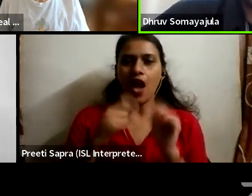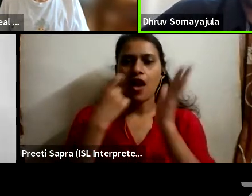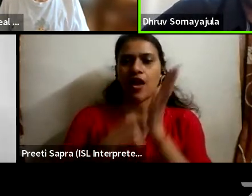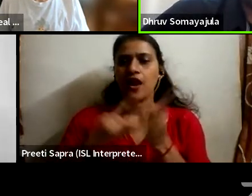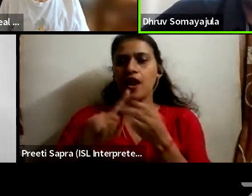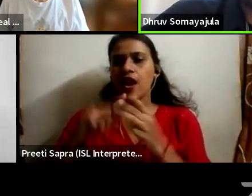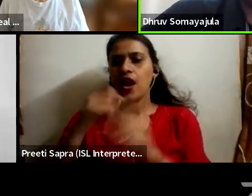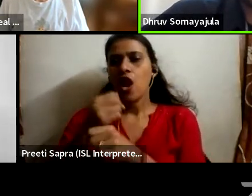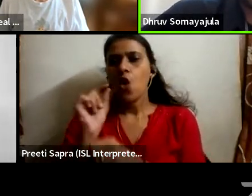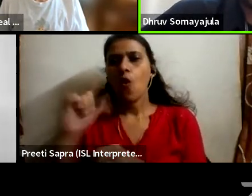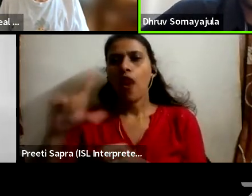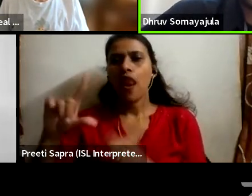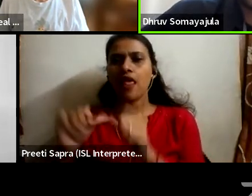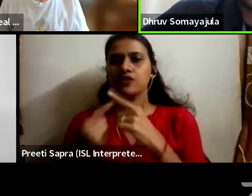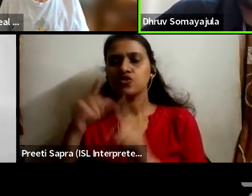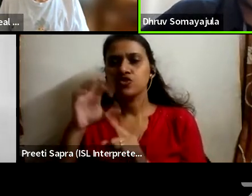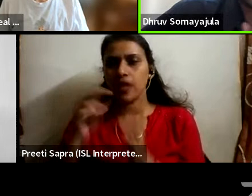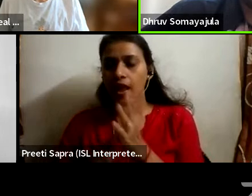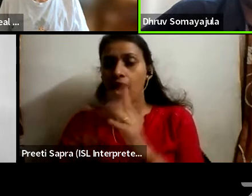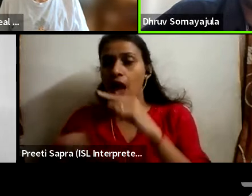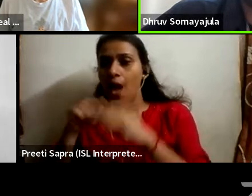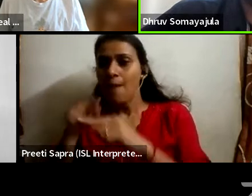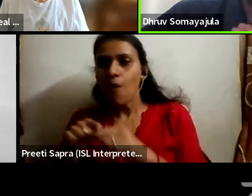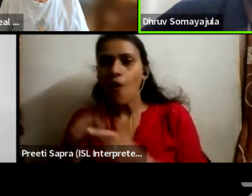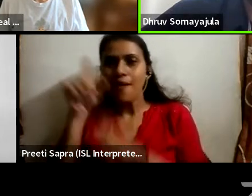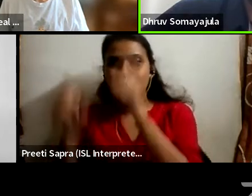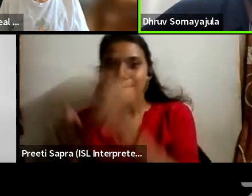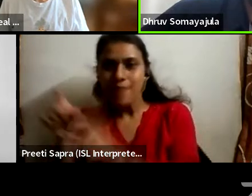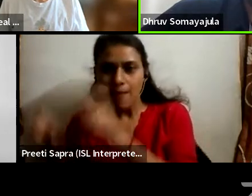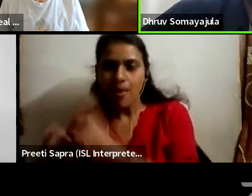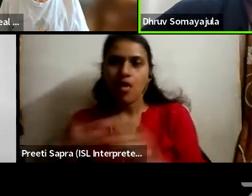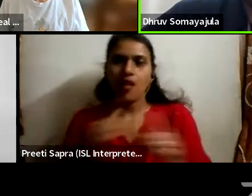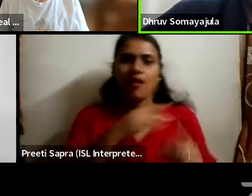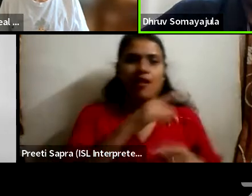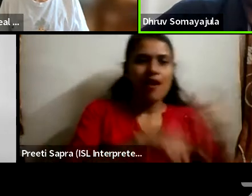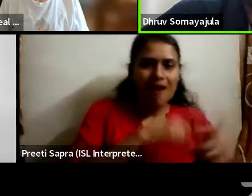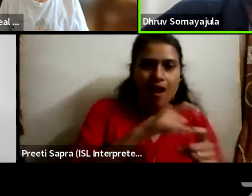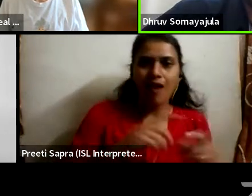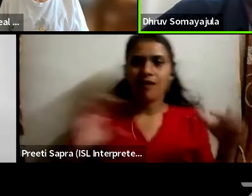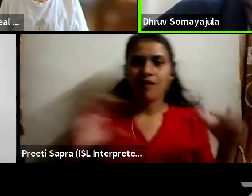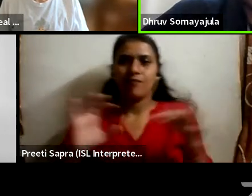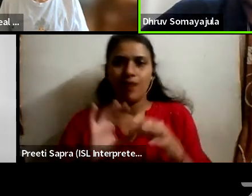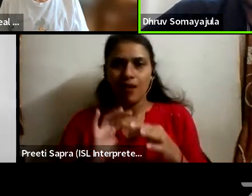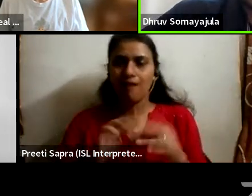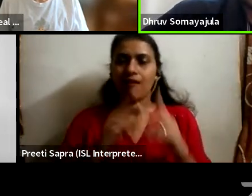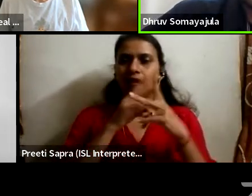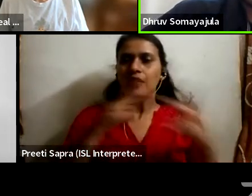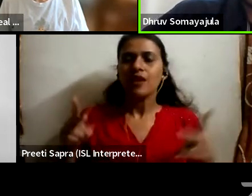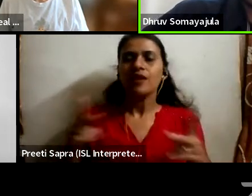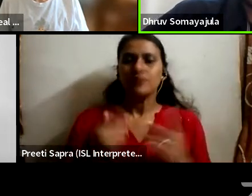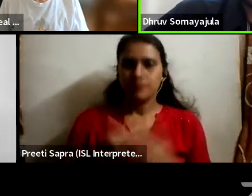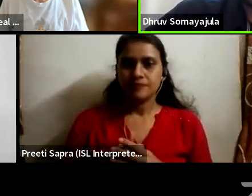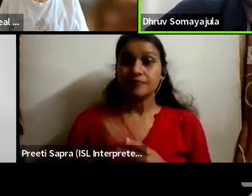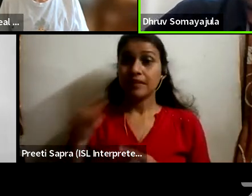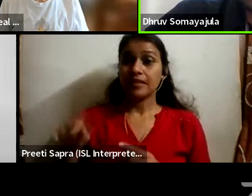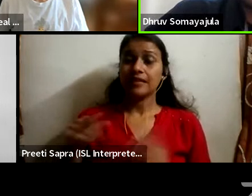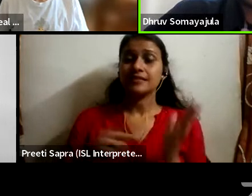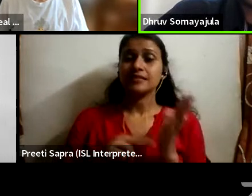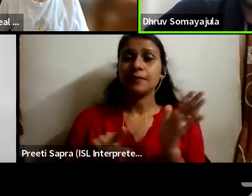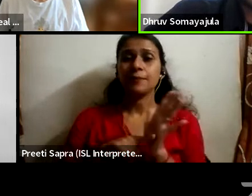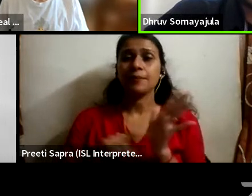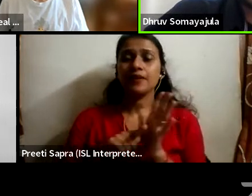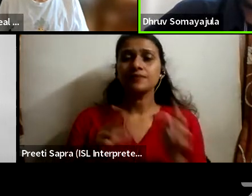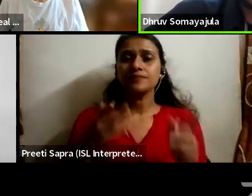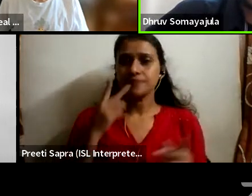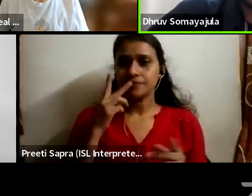transfer of data between parties and how it is treated vis-a-vis merger, acquisitions, reorganizations, etc. These are like a